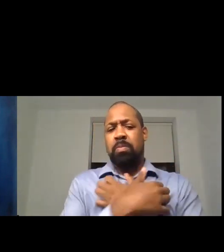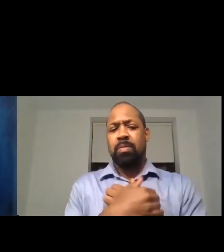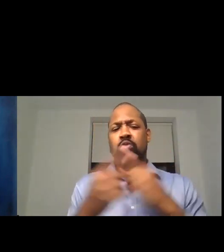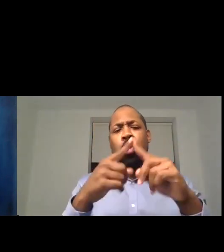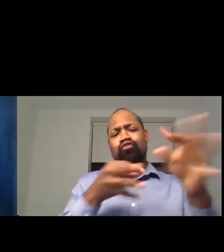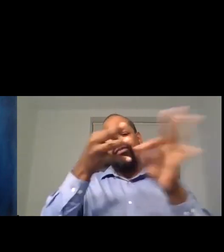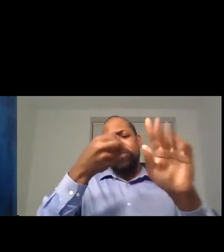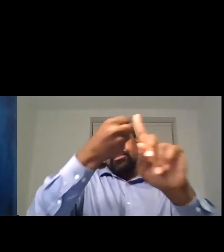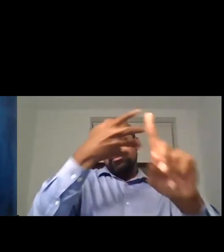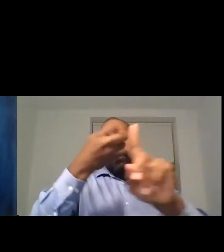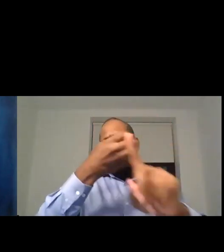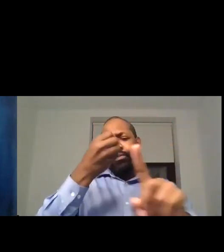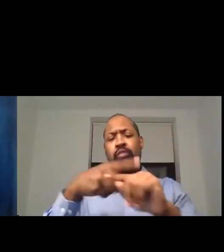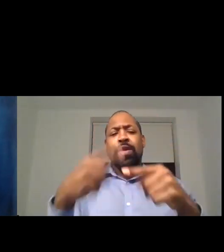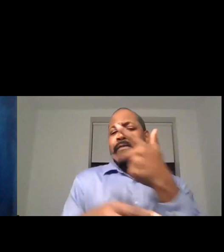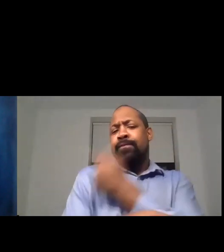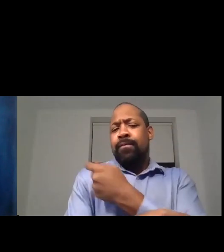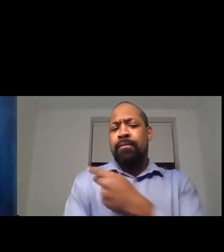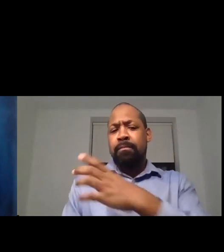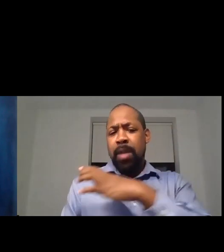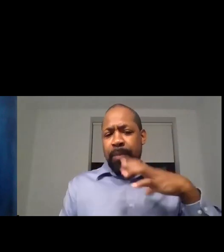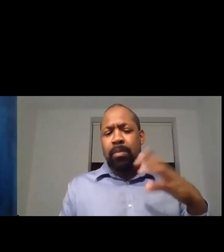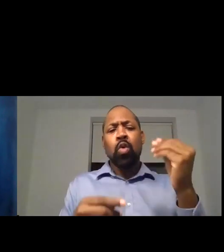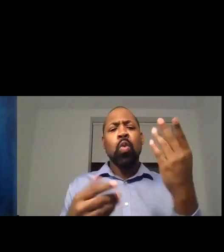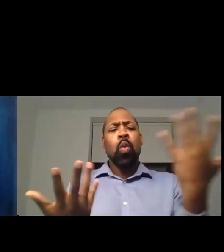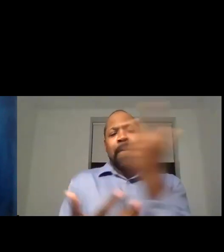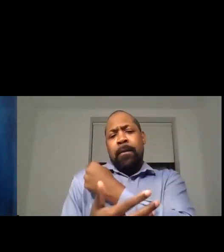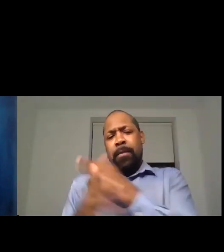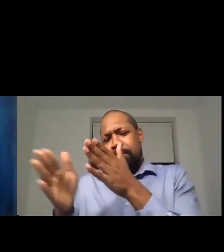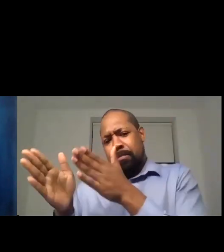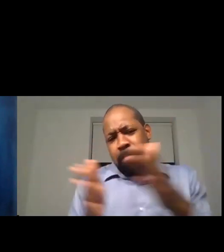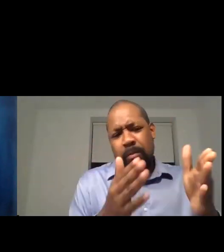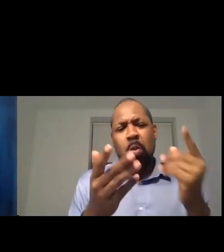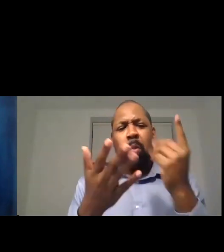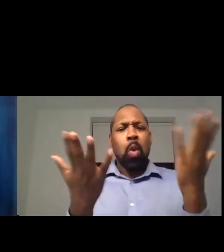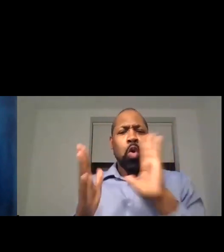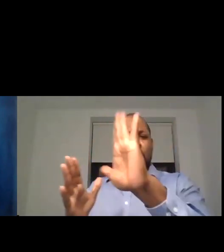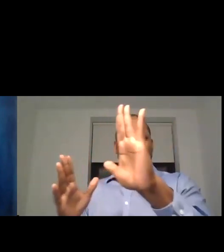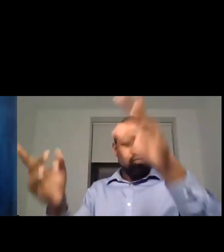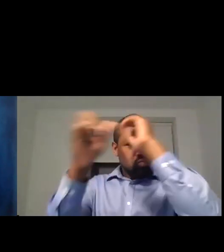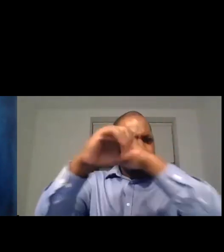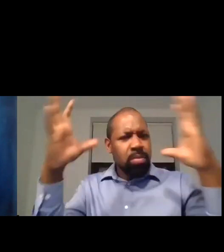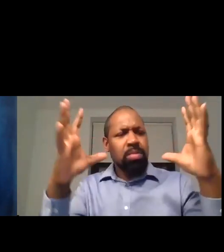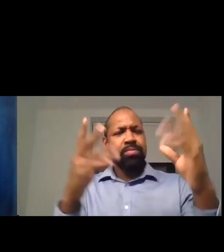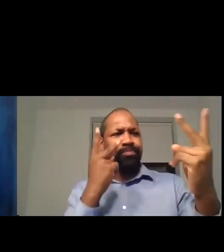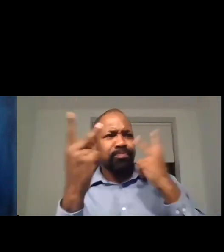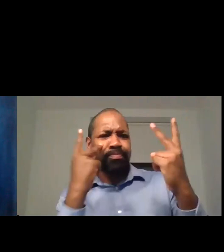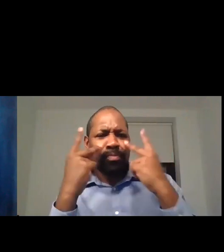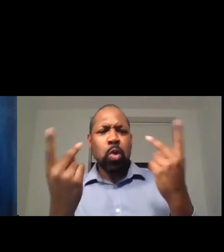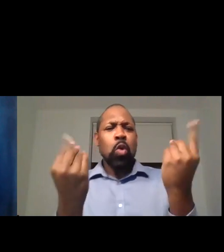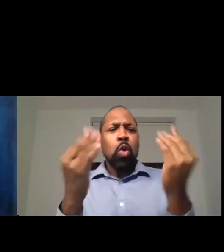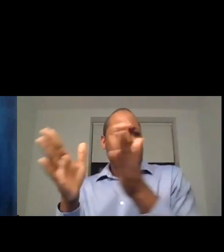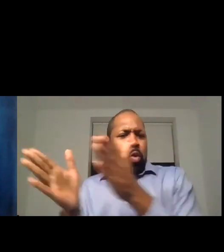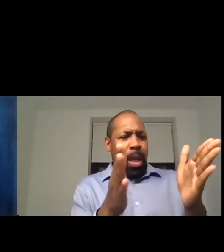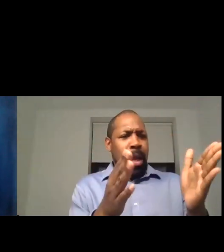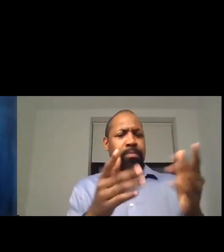So Mike Bear is going to do some more explanation about the vaccine and the plan on that front to give